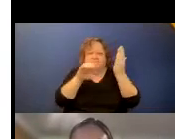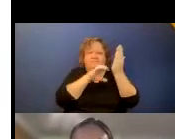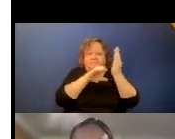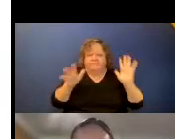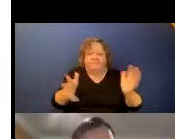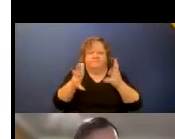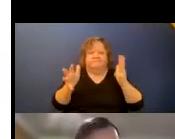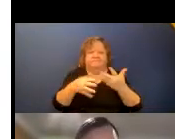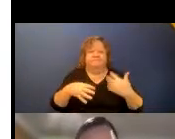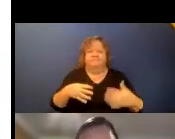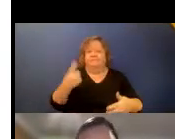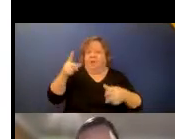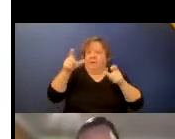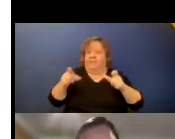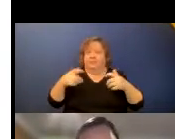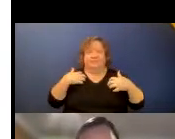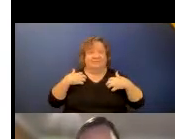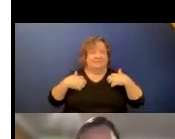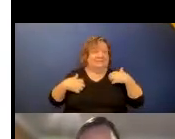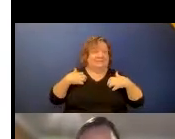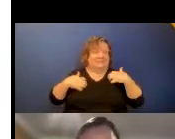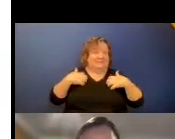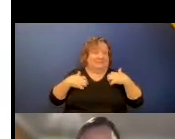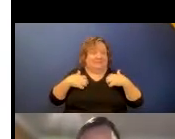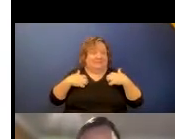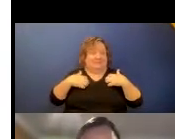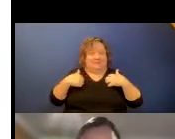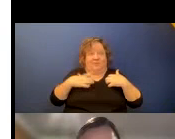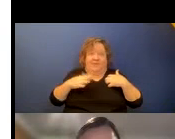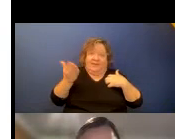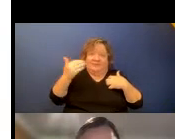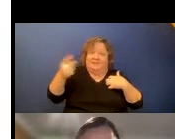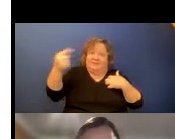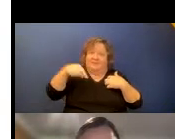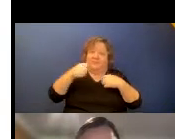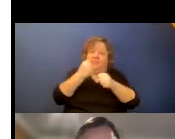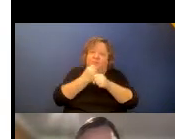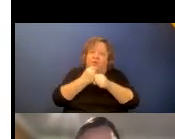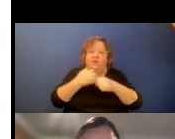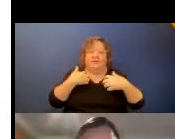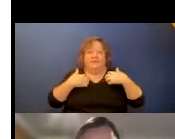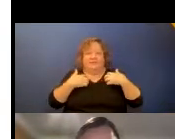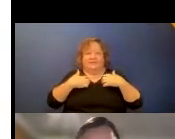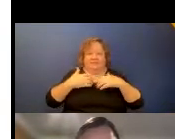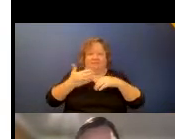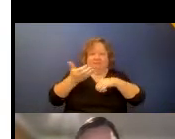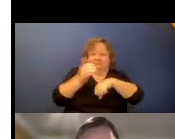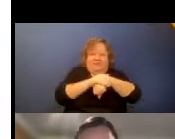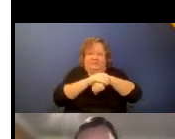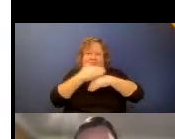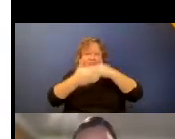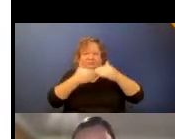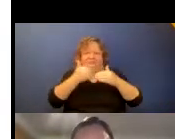also hoping to have some module champions on within the Global Practice Lab. So in terms of the